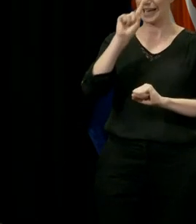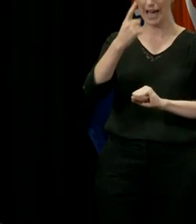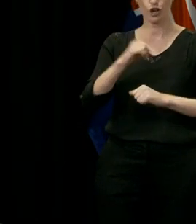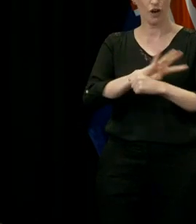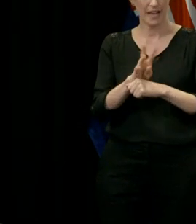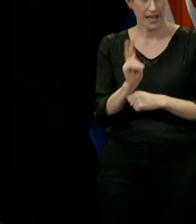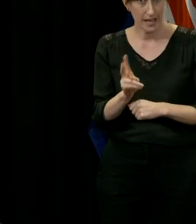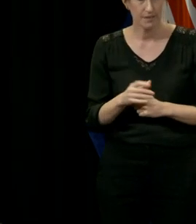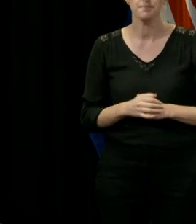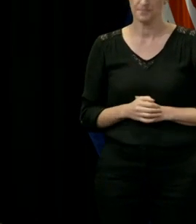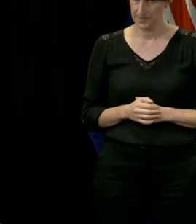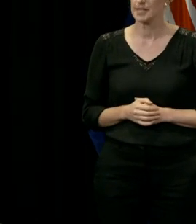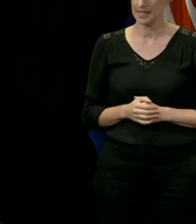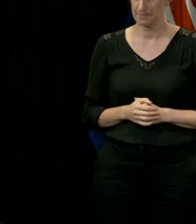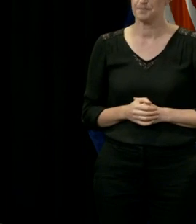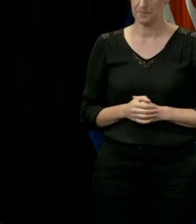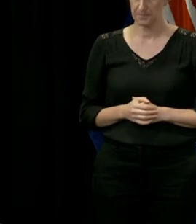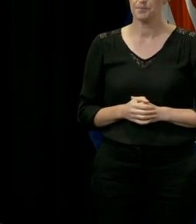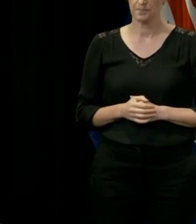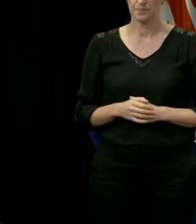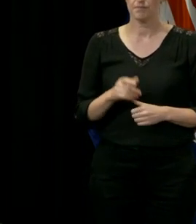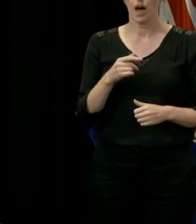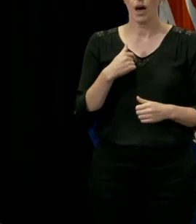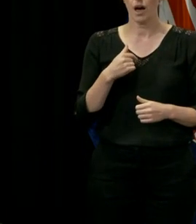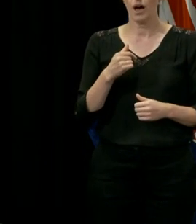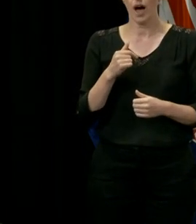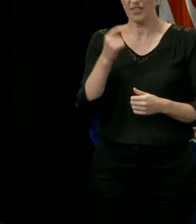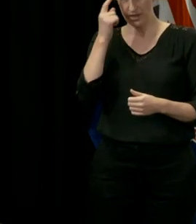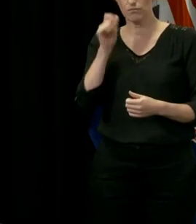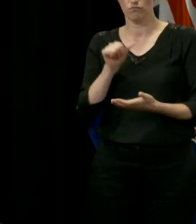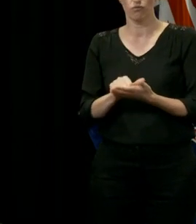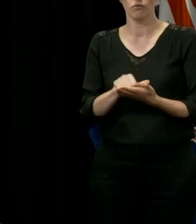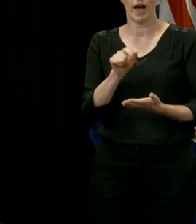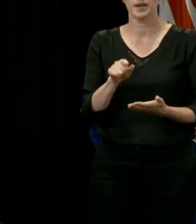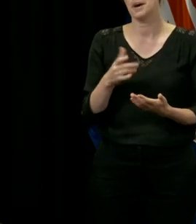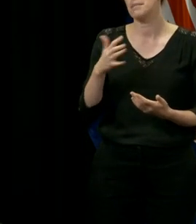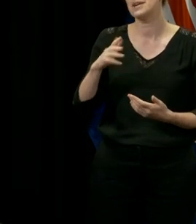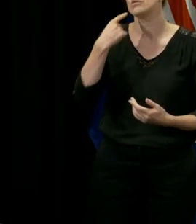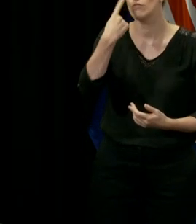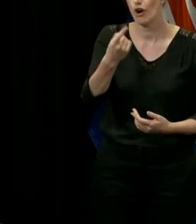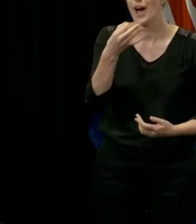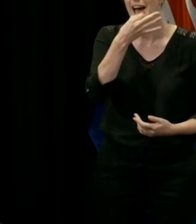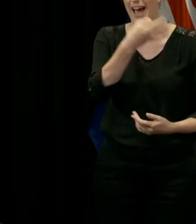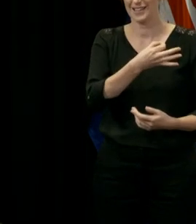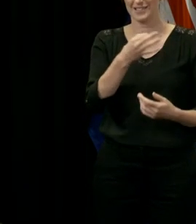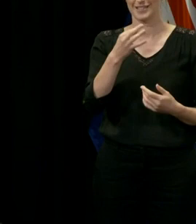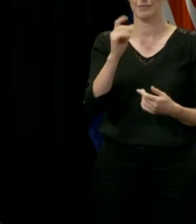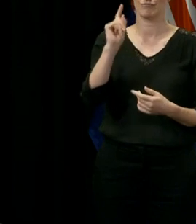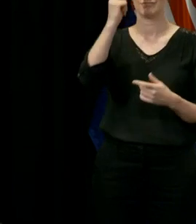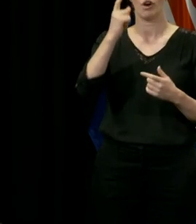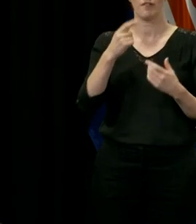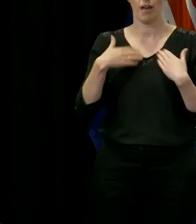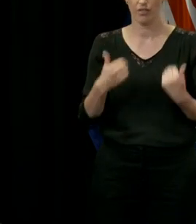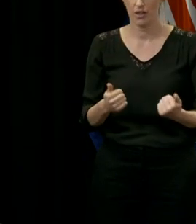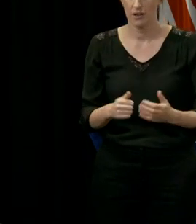to demonstrate antibody. So that is my understanding, but one for the Director General perhaps tomorrow. Yep, in the front. Are there any plans to do anything